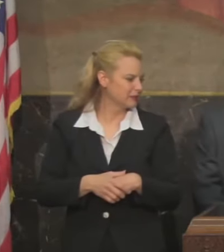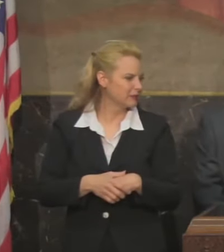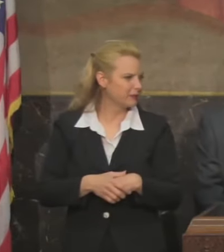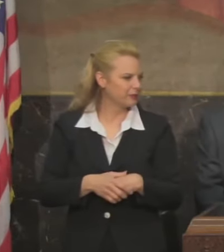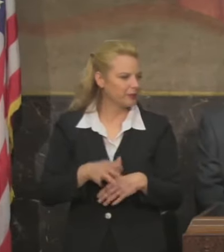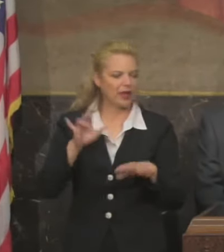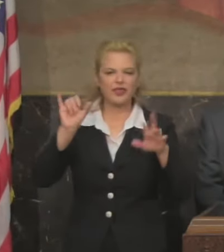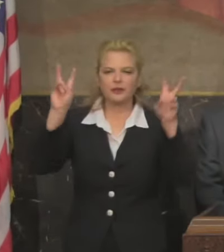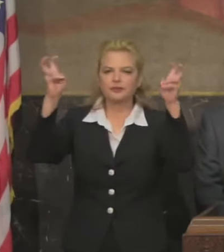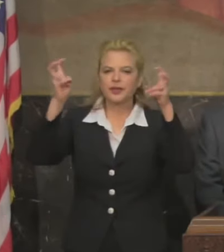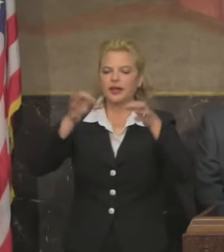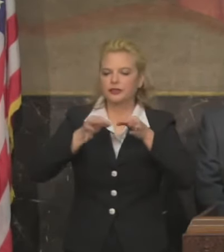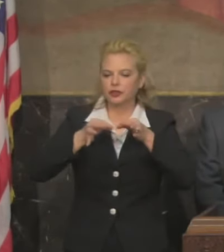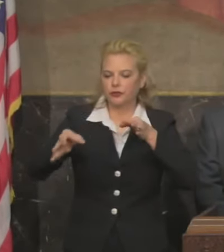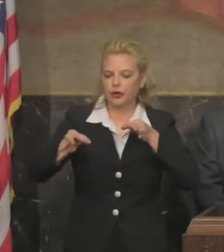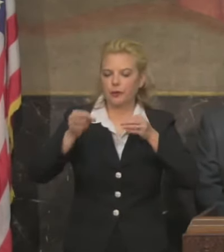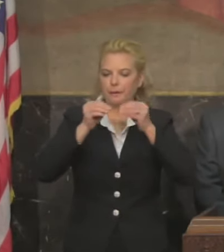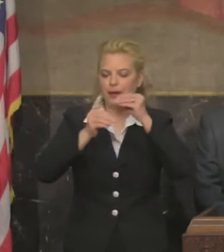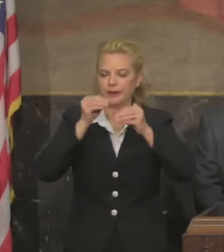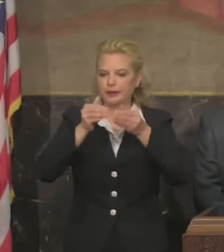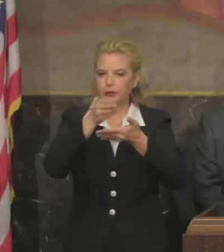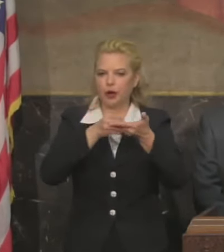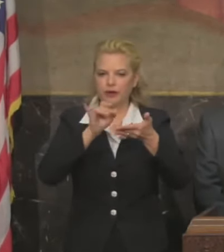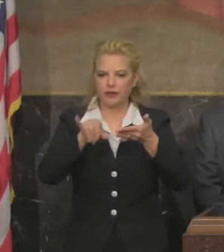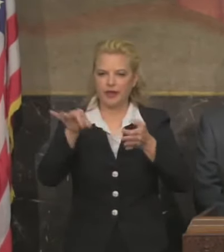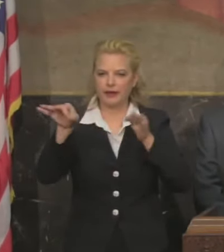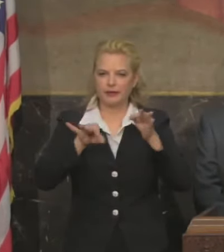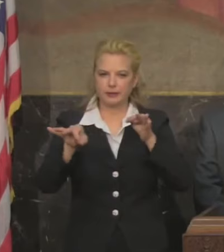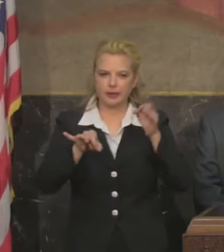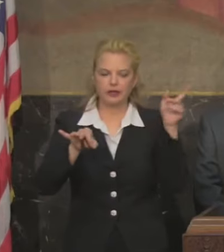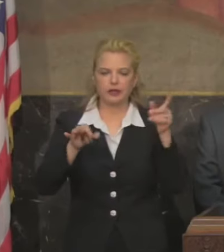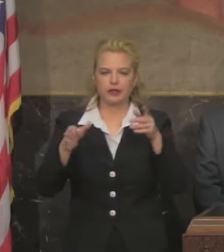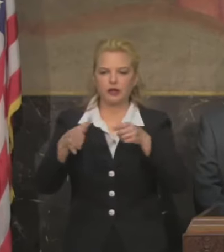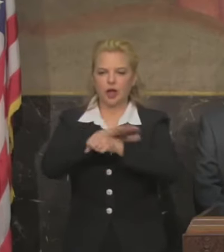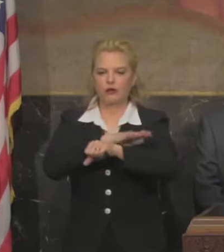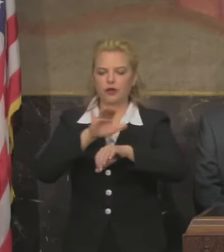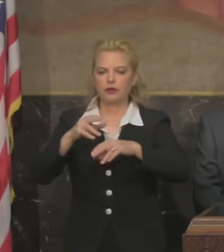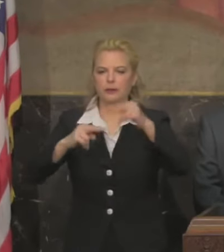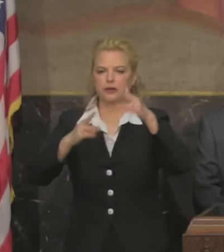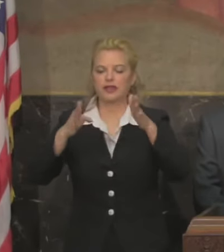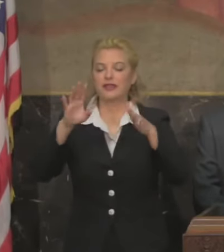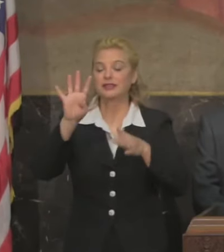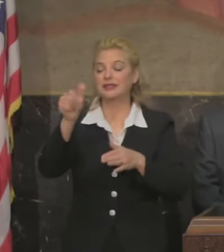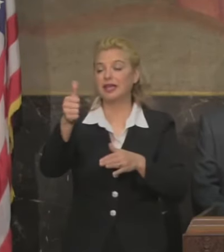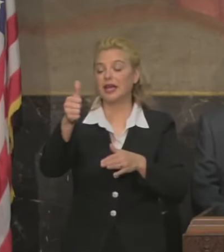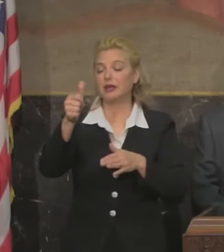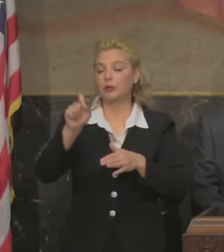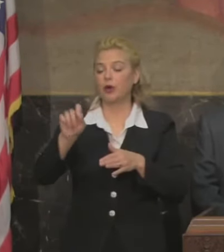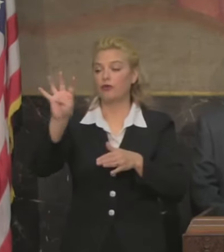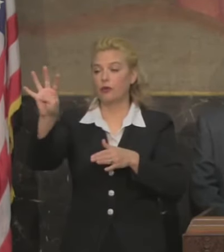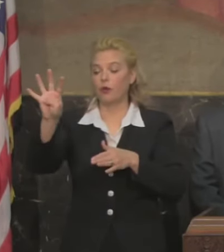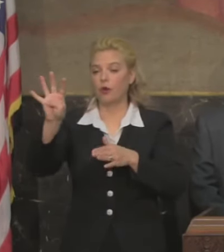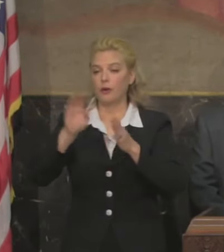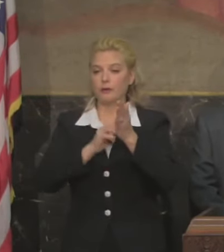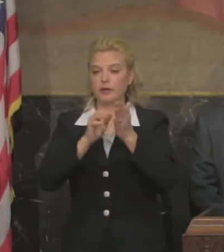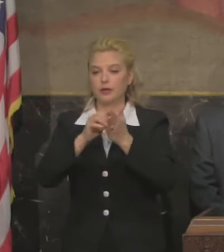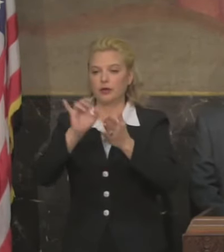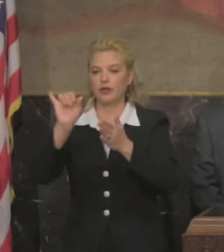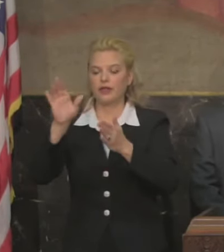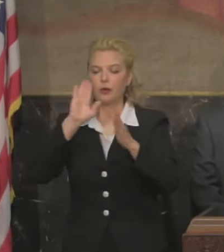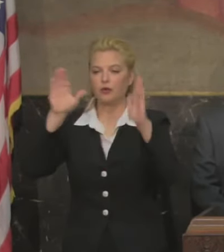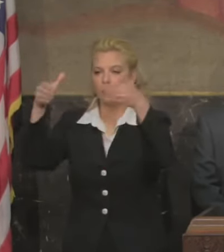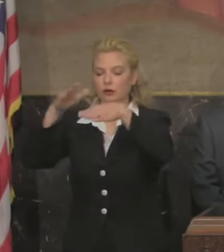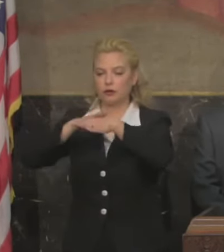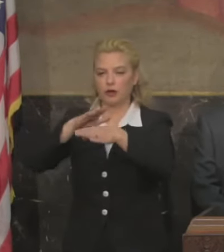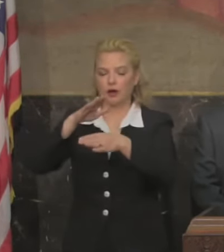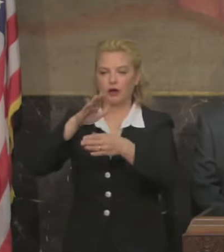The deferred maintenance component of the explanation covers the buildings. That's the $10.4 million that's going to deal with college campuses and state buildings,